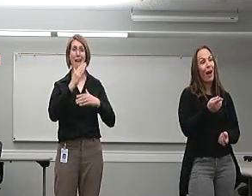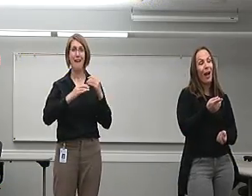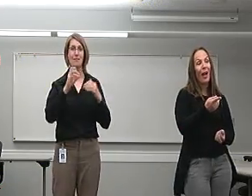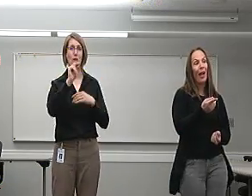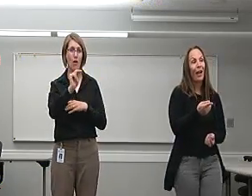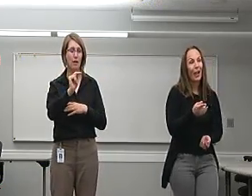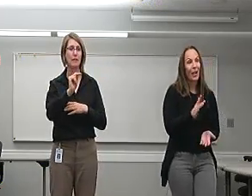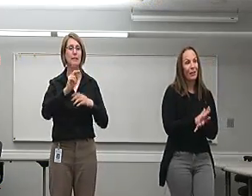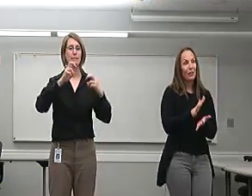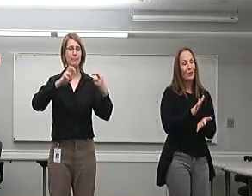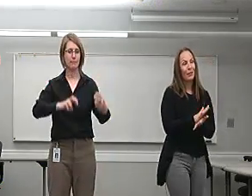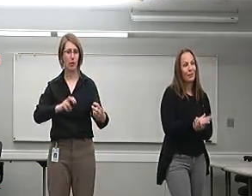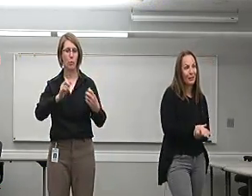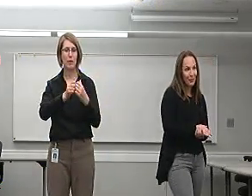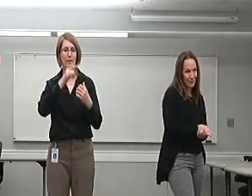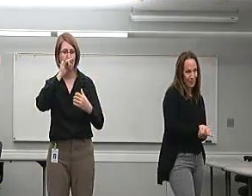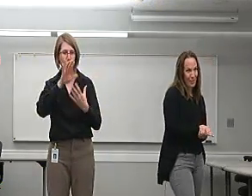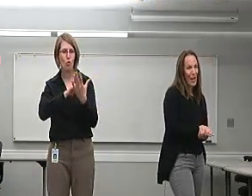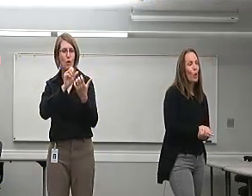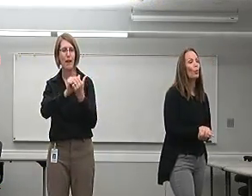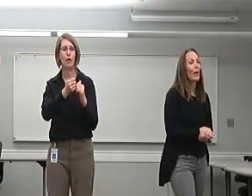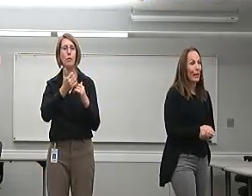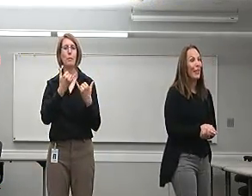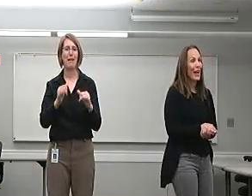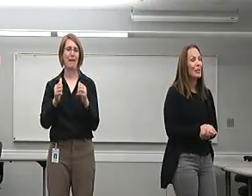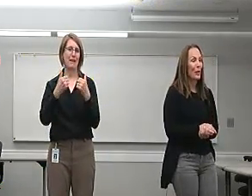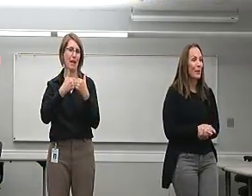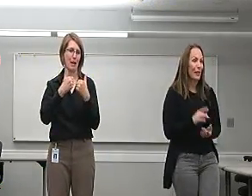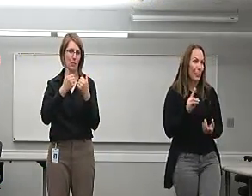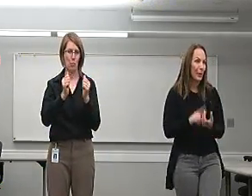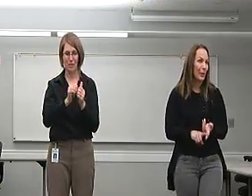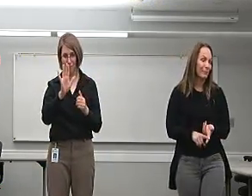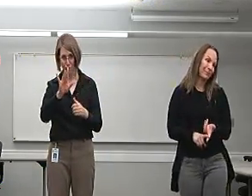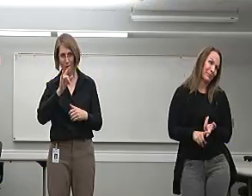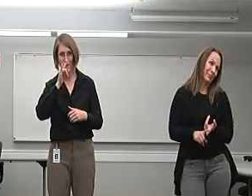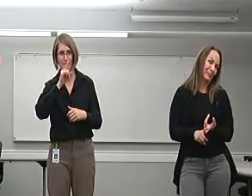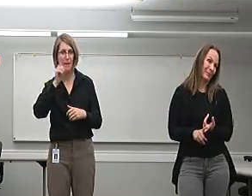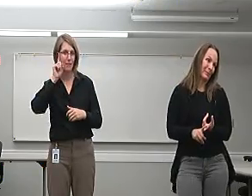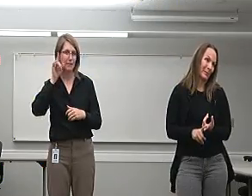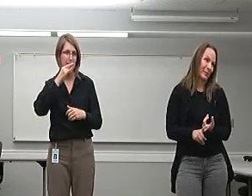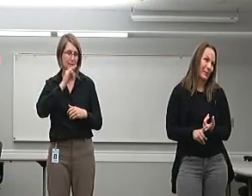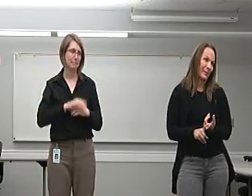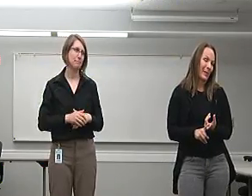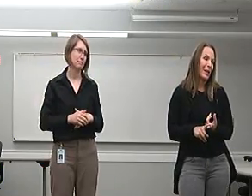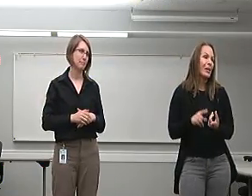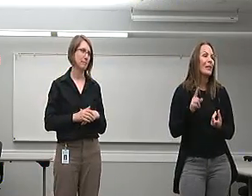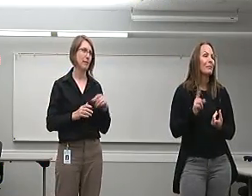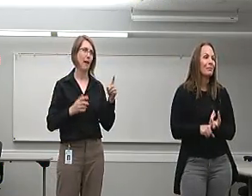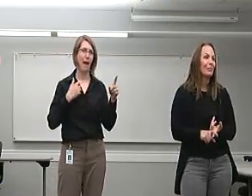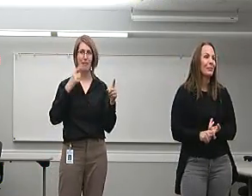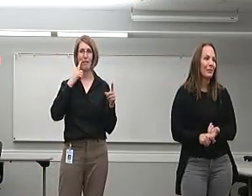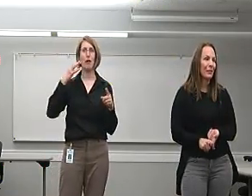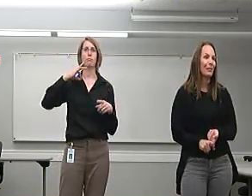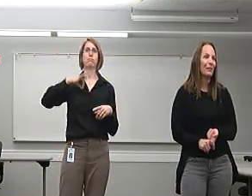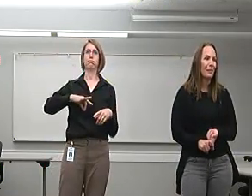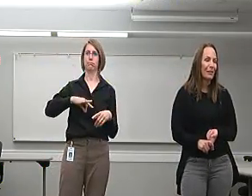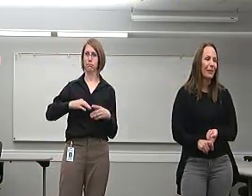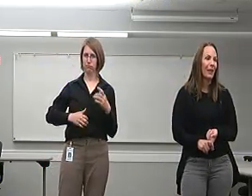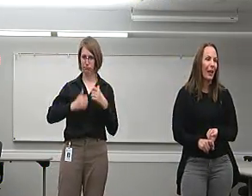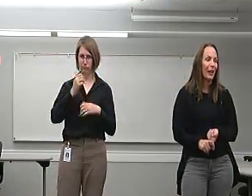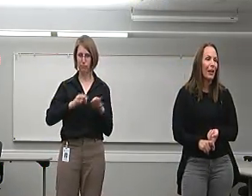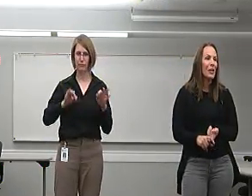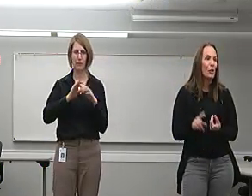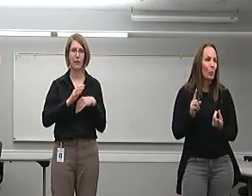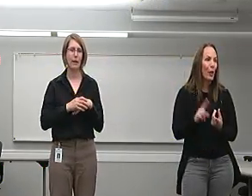whole weekend of that kind of stuff. Right, that's what I'm thinking. I was like, that was the most helpful and most applicable session. Okay, so